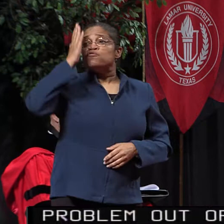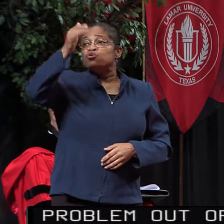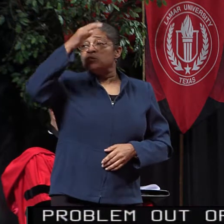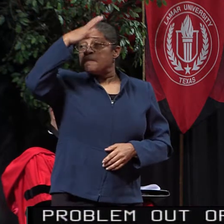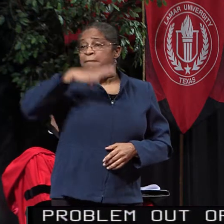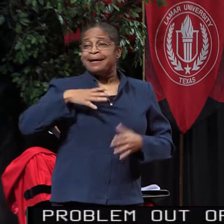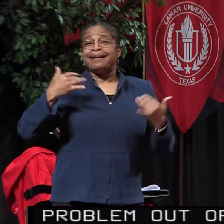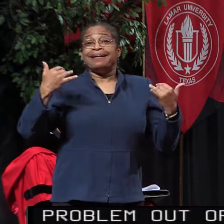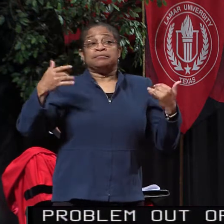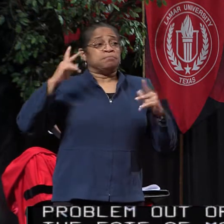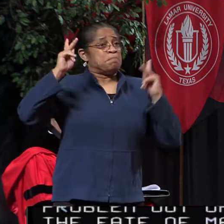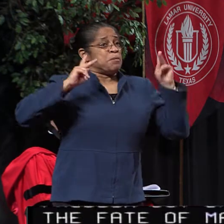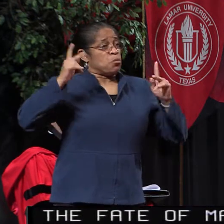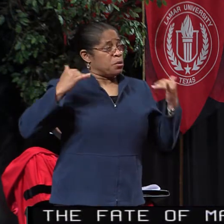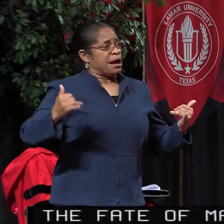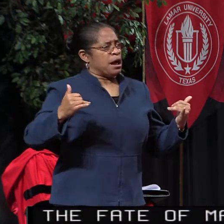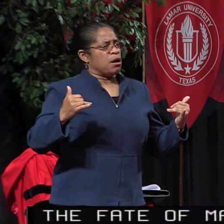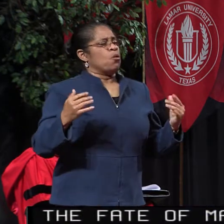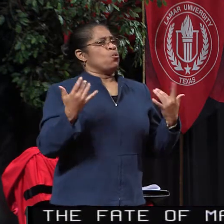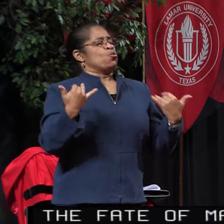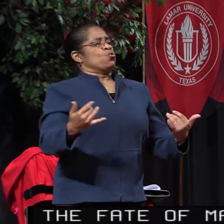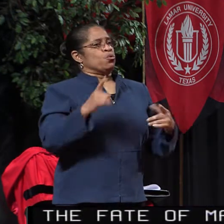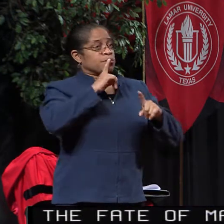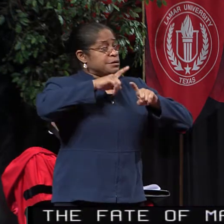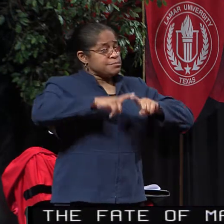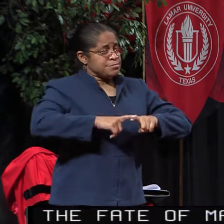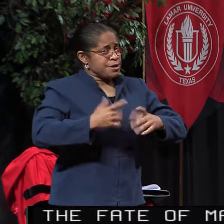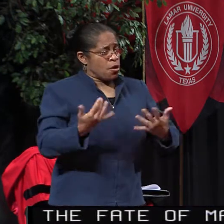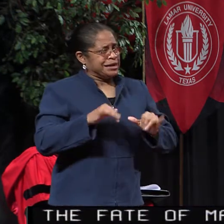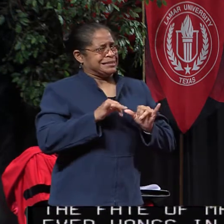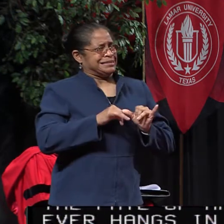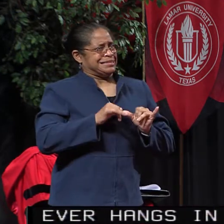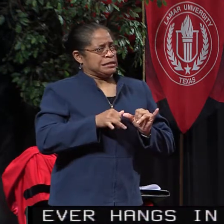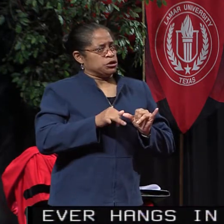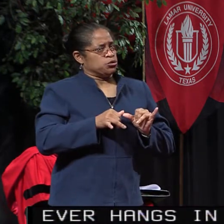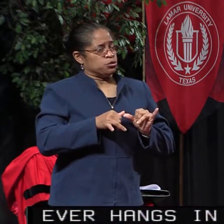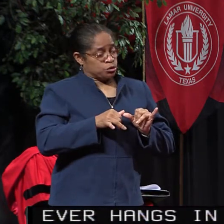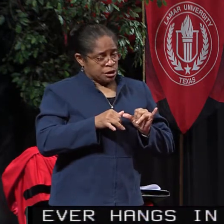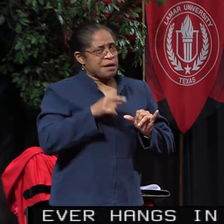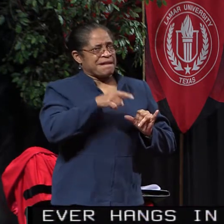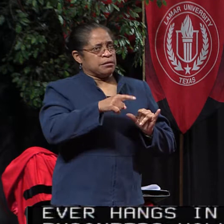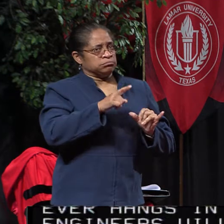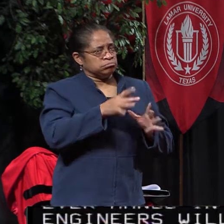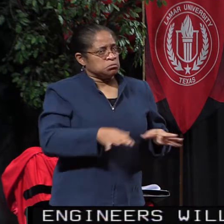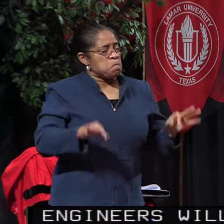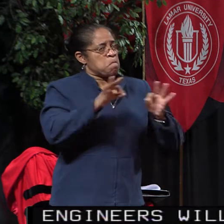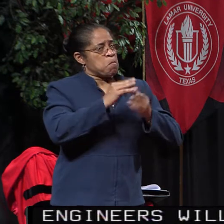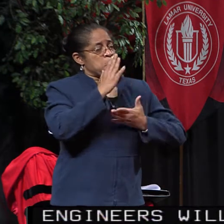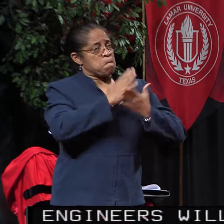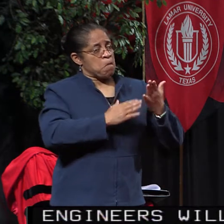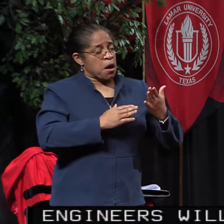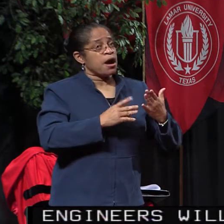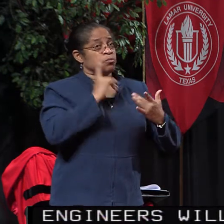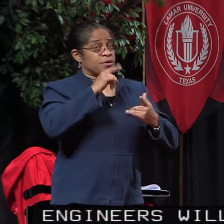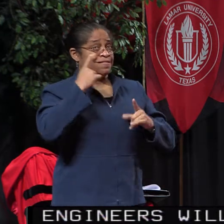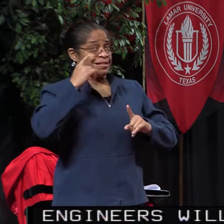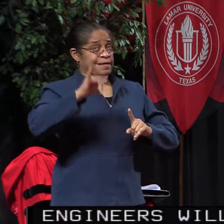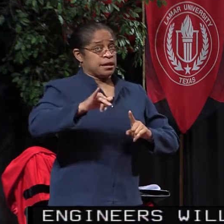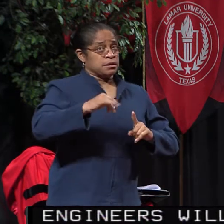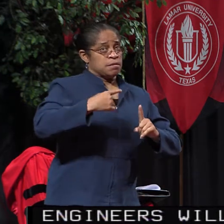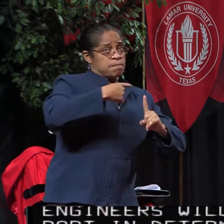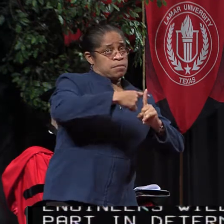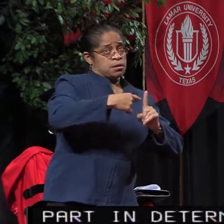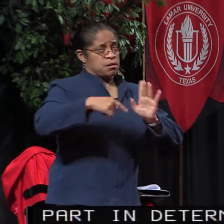more than ever, hangs in the balance, and engineers will play a crucial part in determining whether that fate will be blessed or cursed by